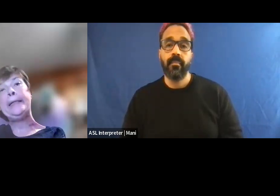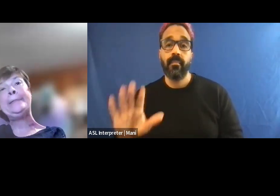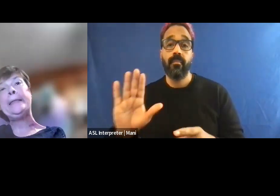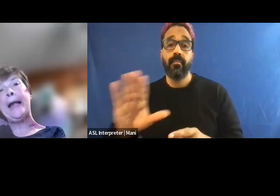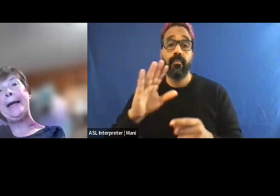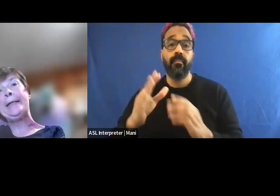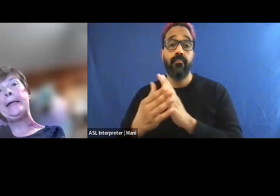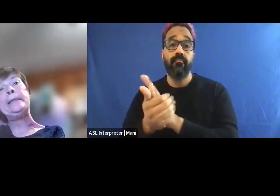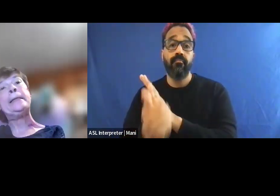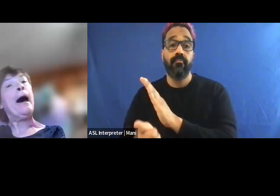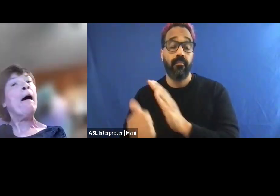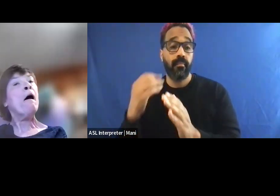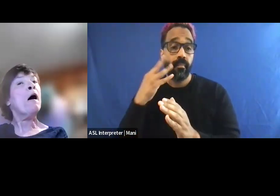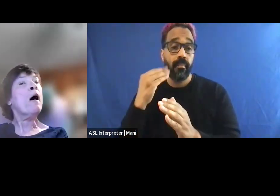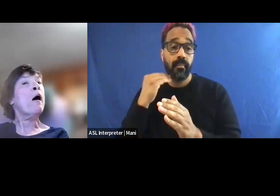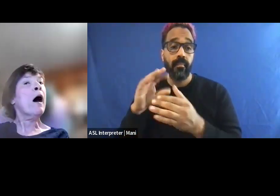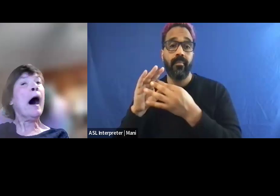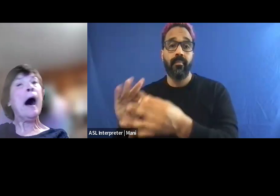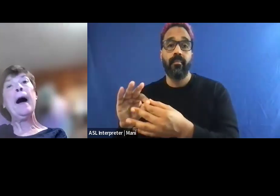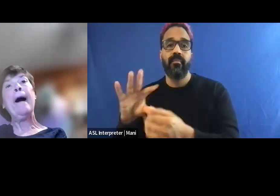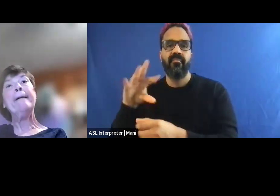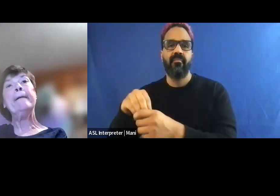in different areas.